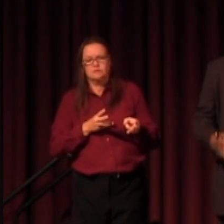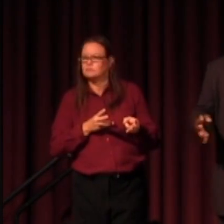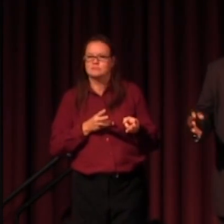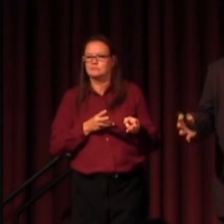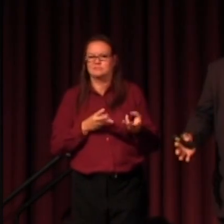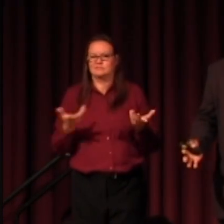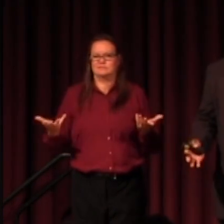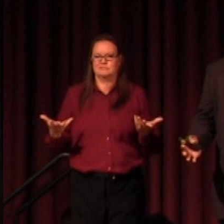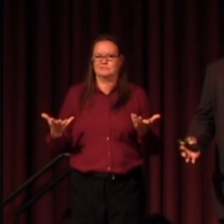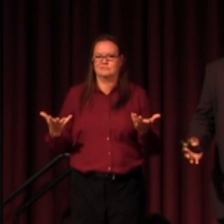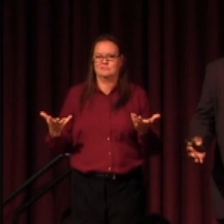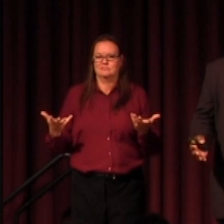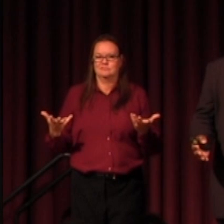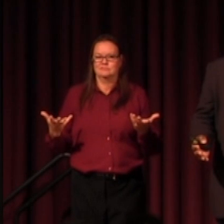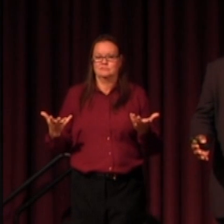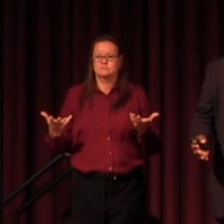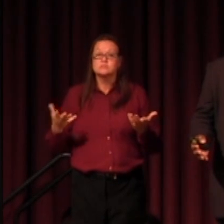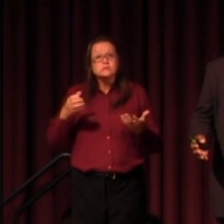It's much more straightforward,